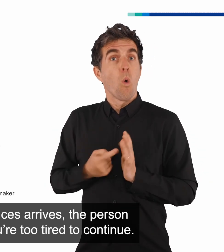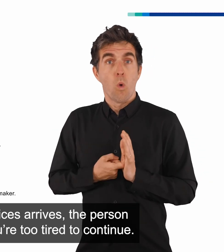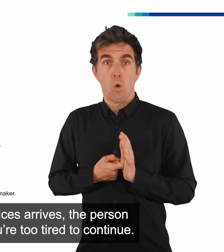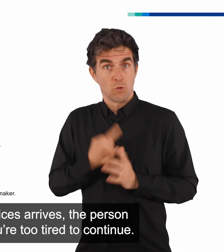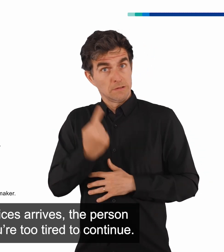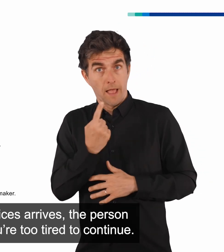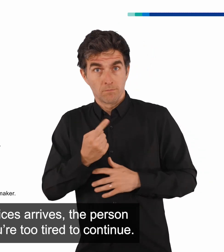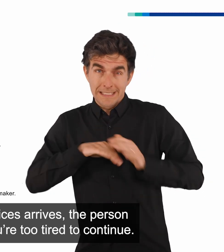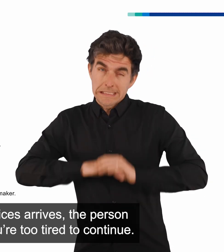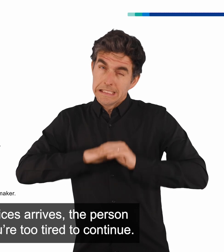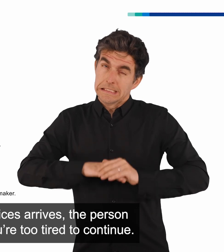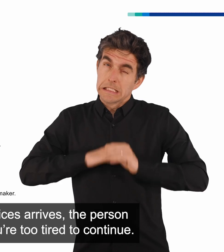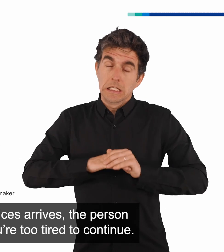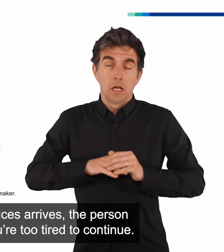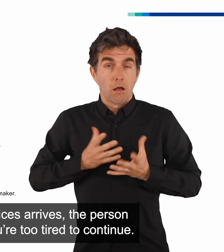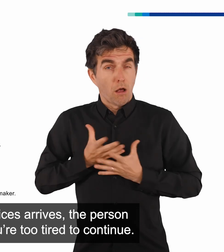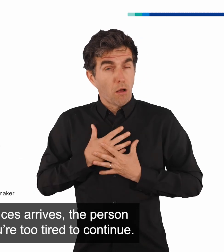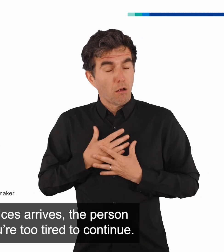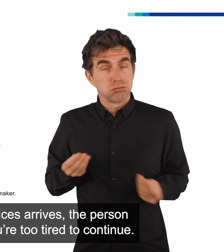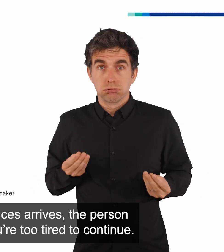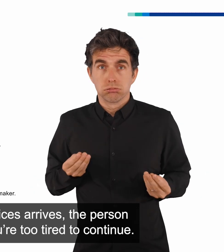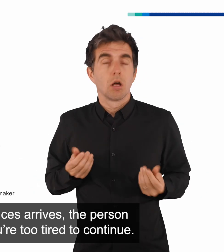Do I need to remove their clothes for CPR?